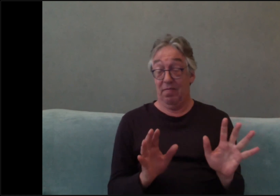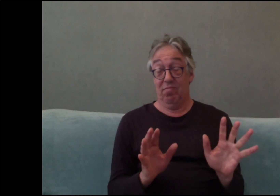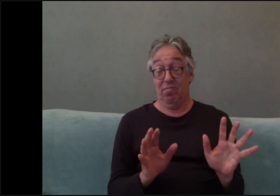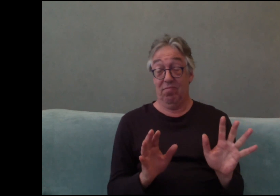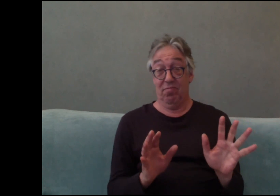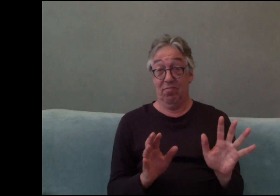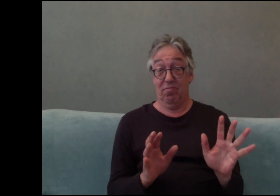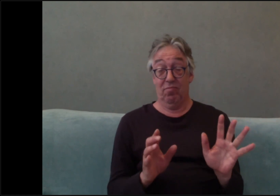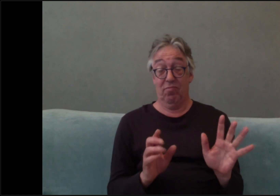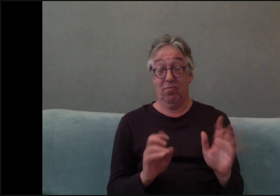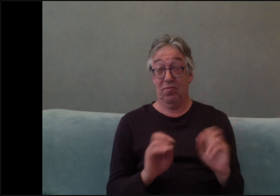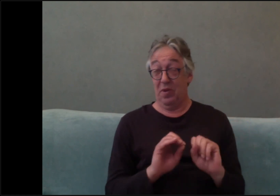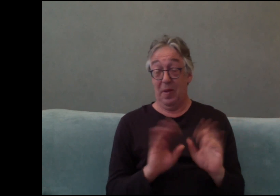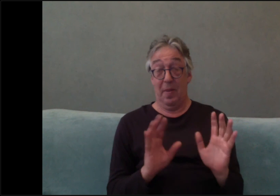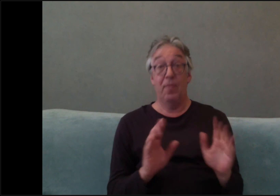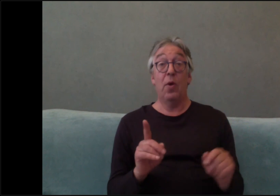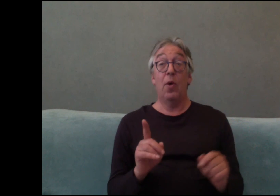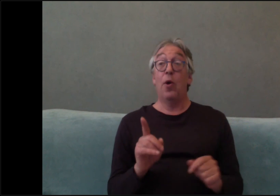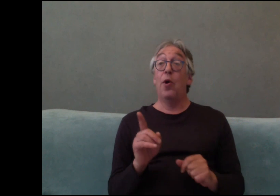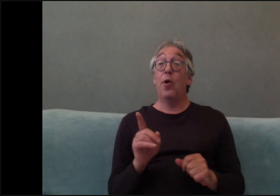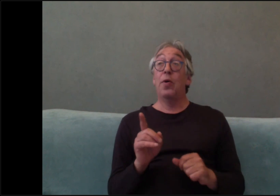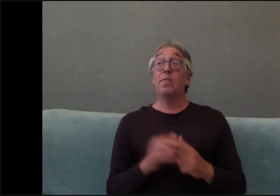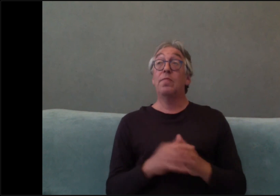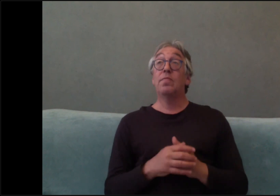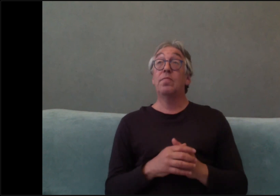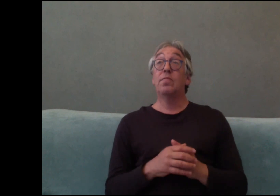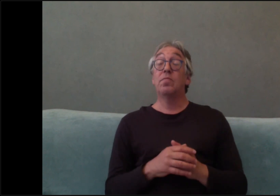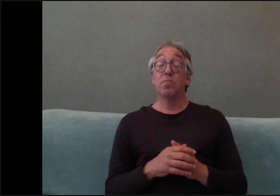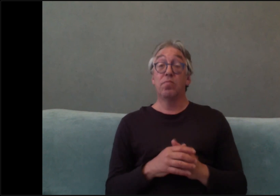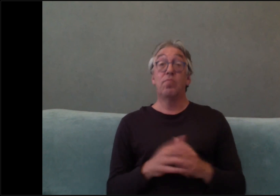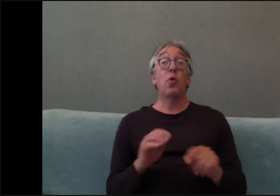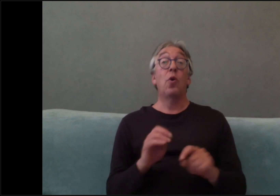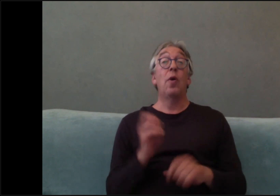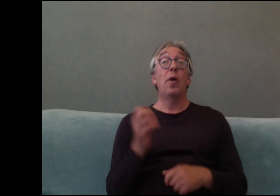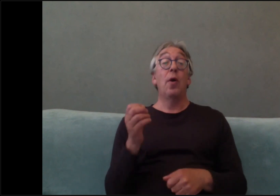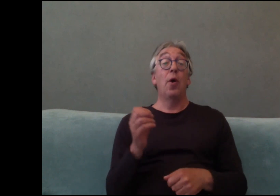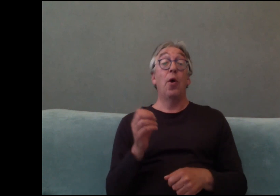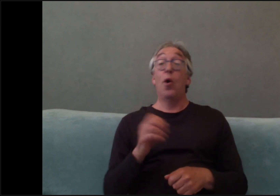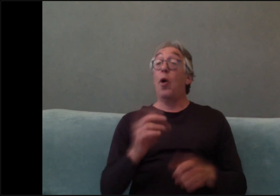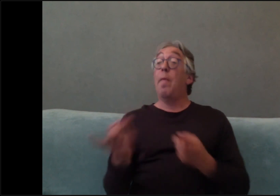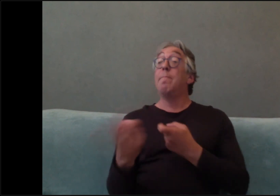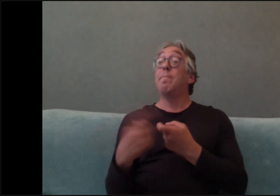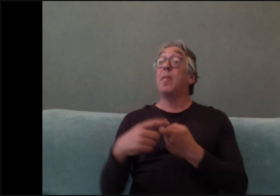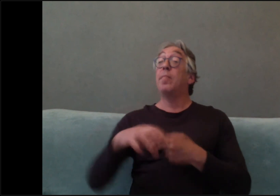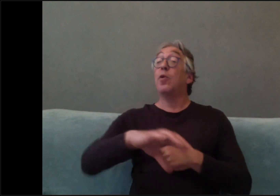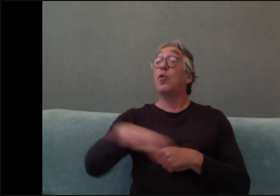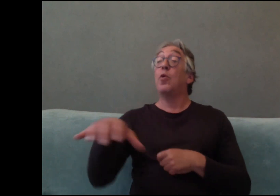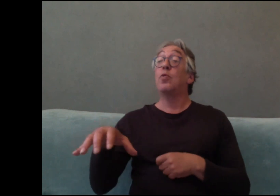all actions need to be in line with the United Nations Convention on the Rights of Persons with Disabilities. So it's not possible to deviate from the